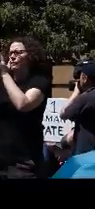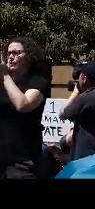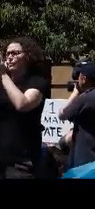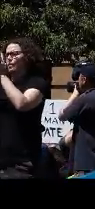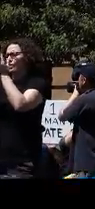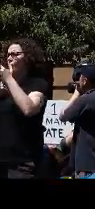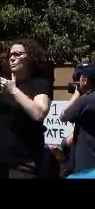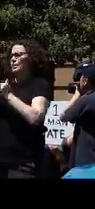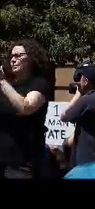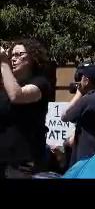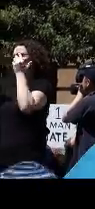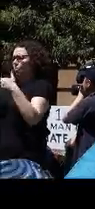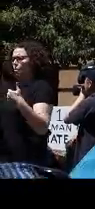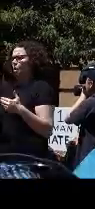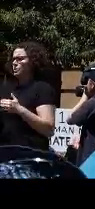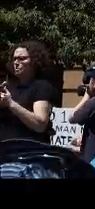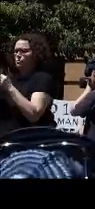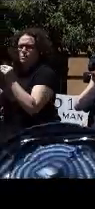March in March.